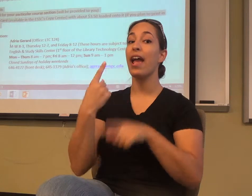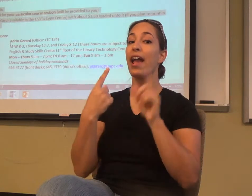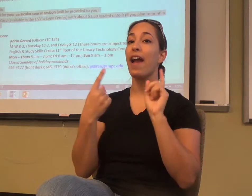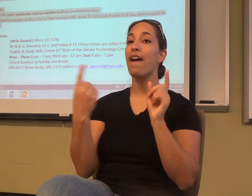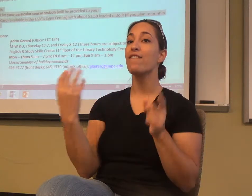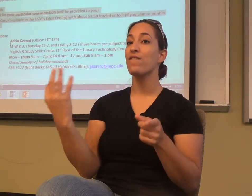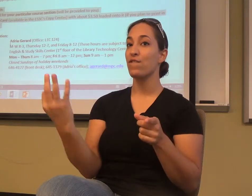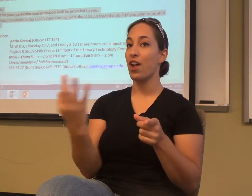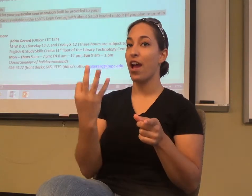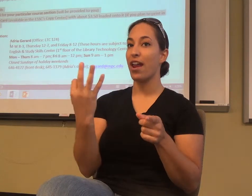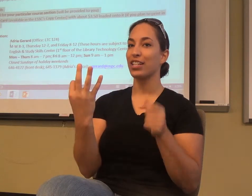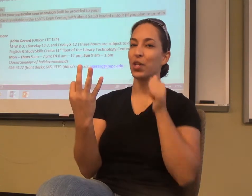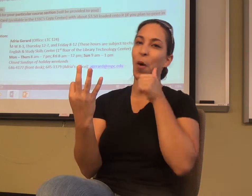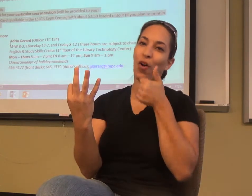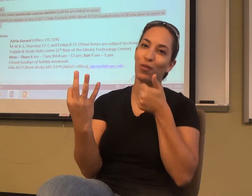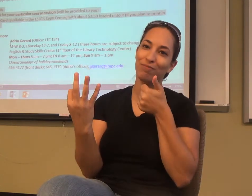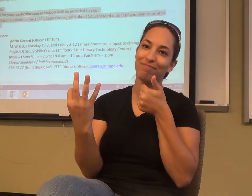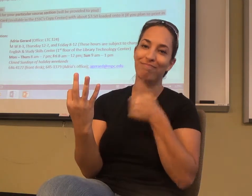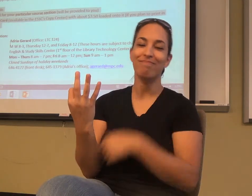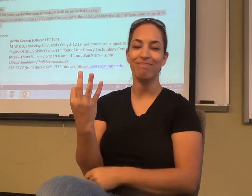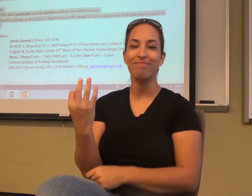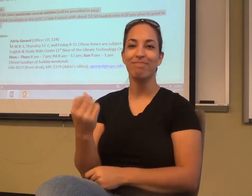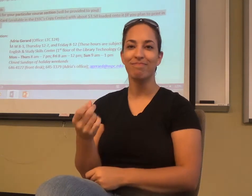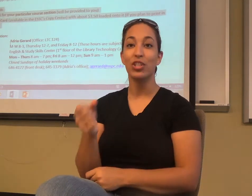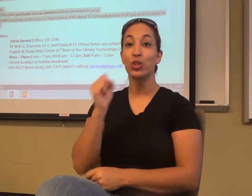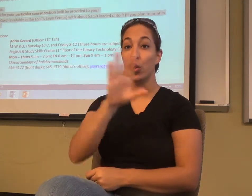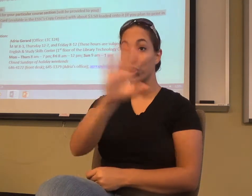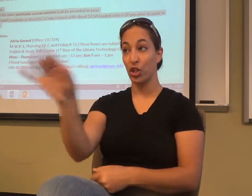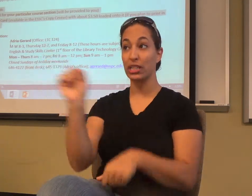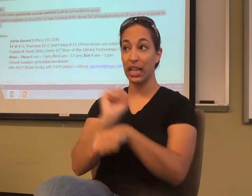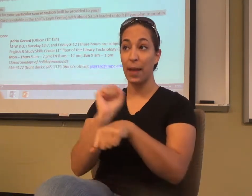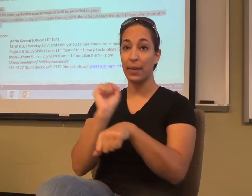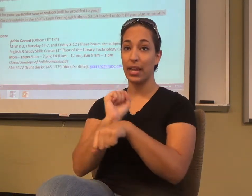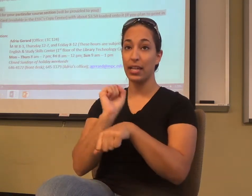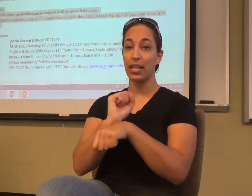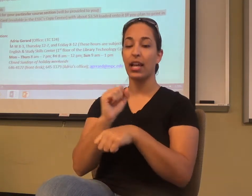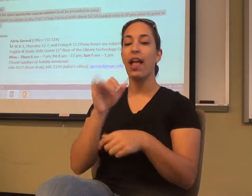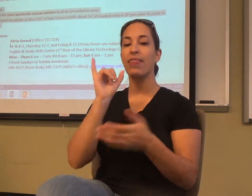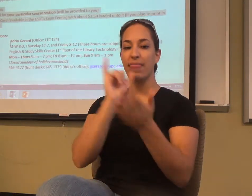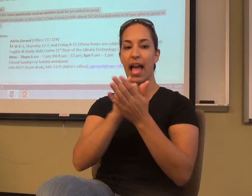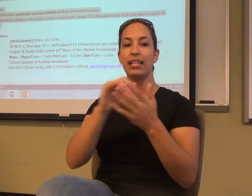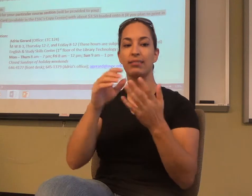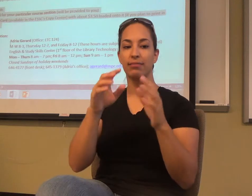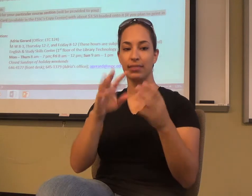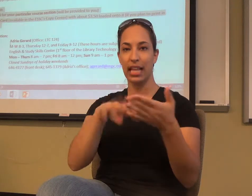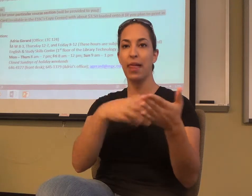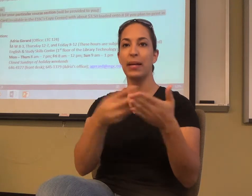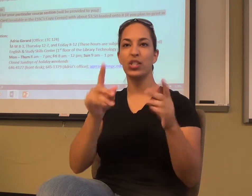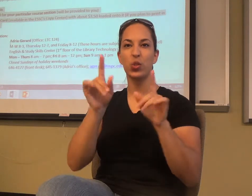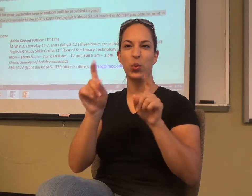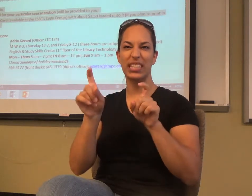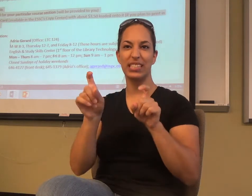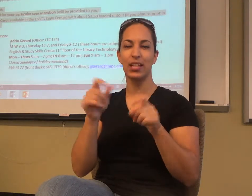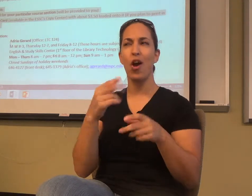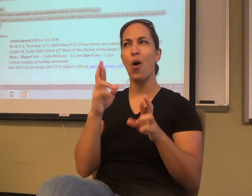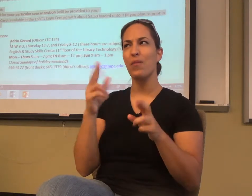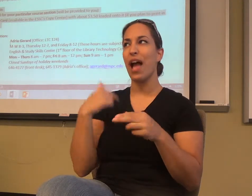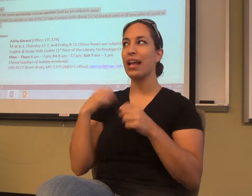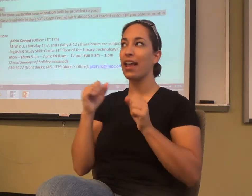Friday tomorrow. Okay. So your assignment, like I said, is that syllabus quiz. Hopefully I'll wrap it up in enough time for most of you to get that